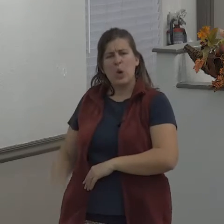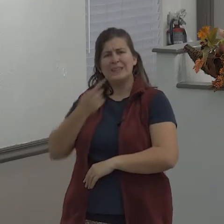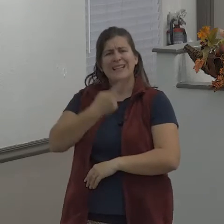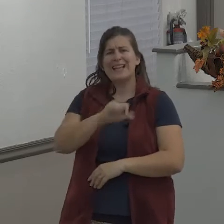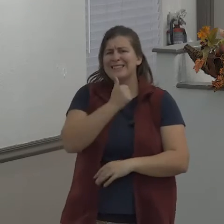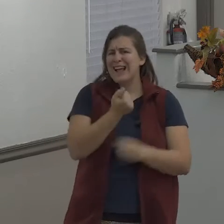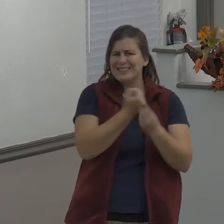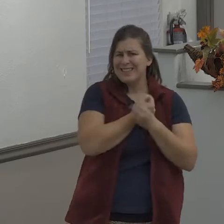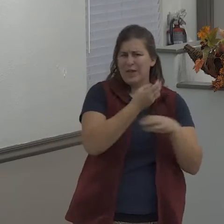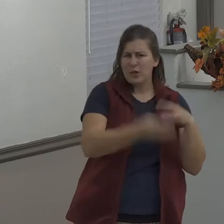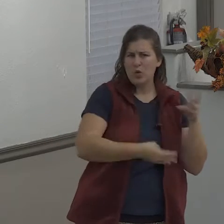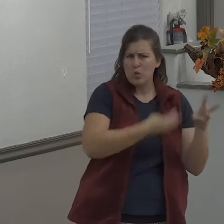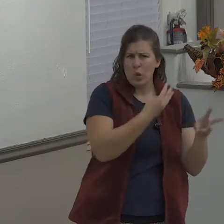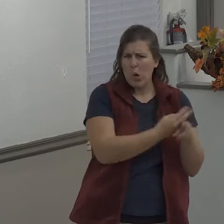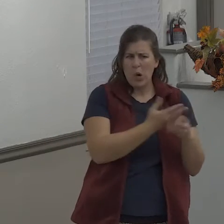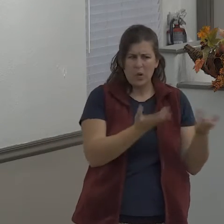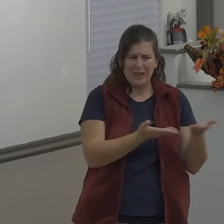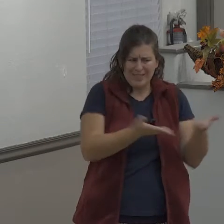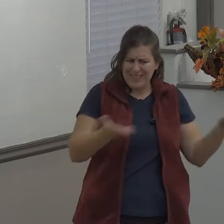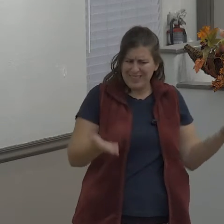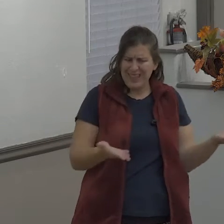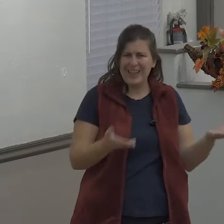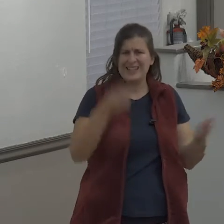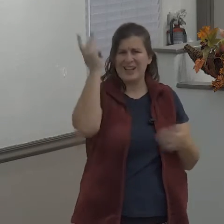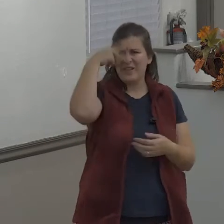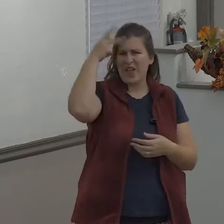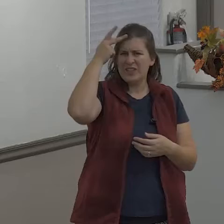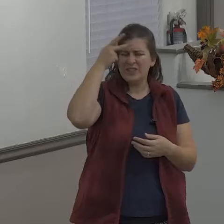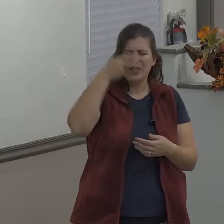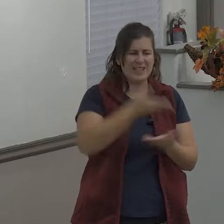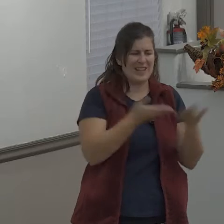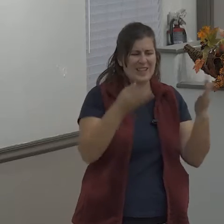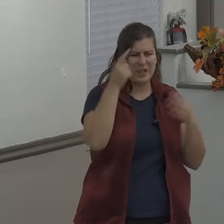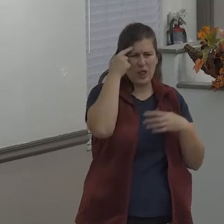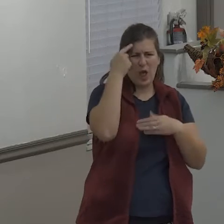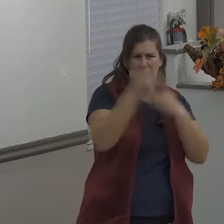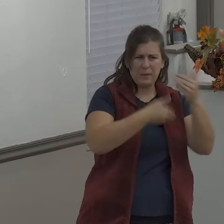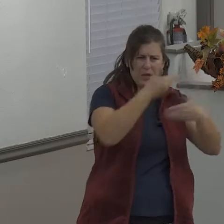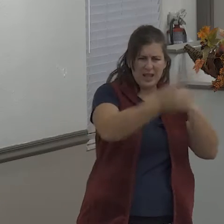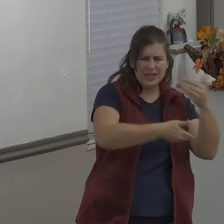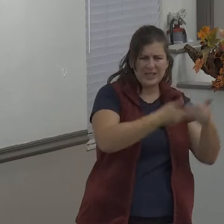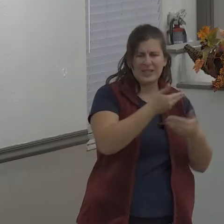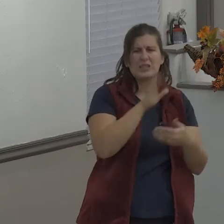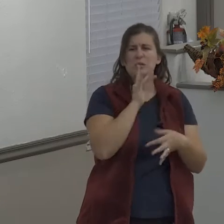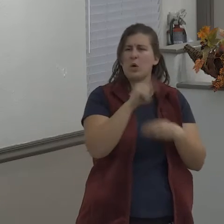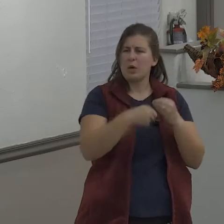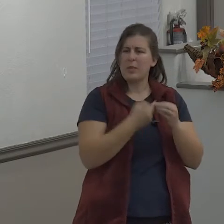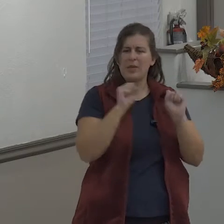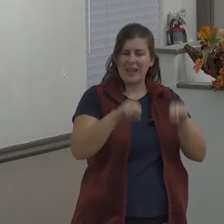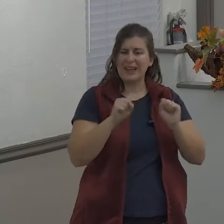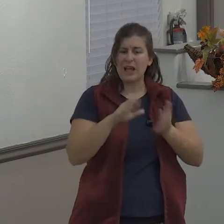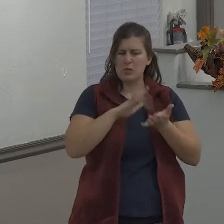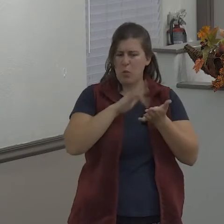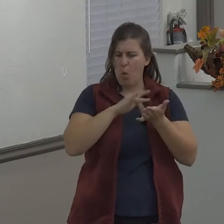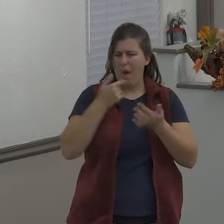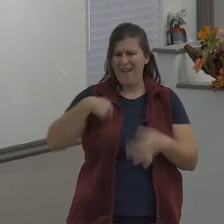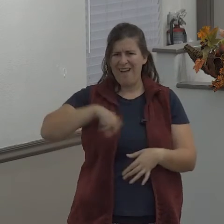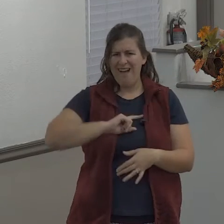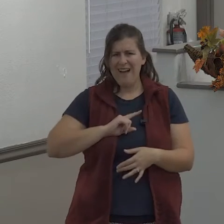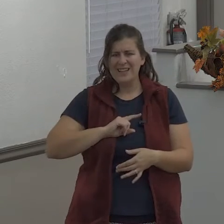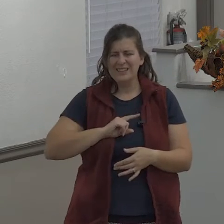world. In other words, love not the philosophies, the very things that are spoken of that can spoil